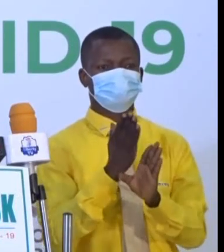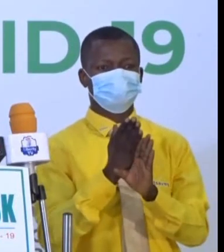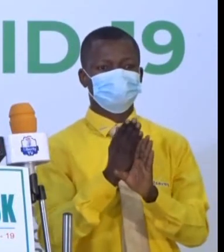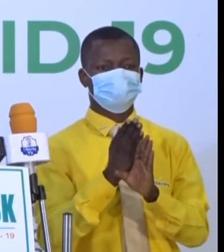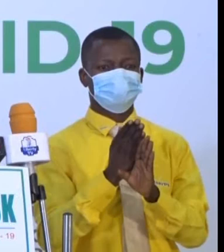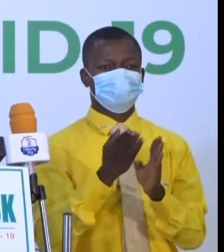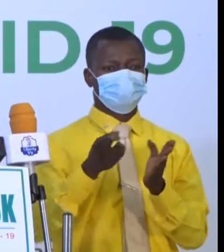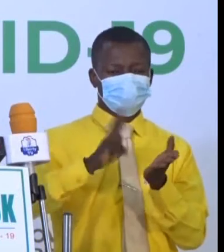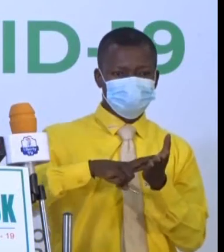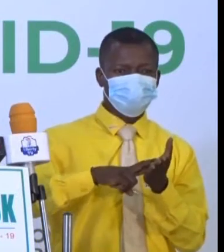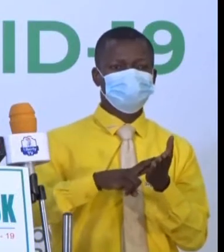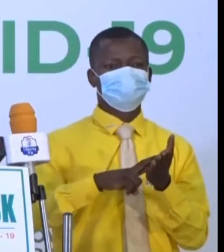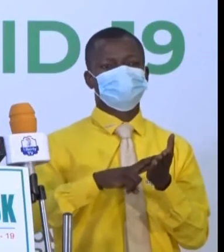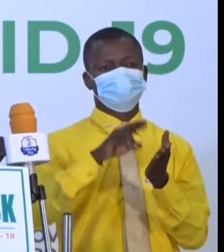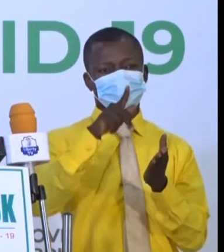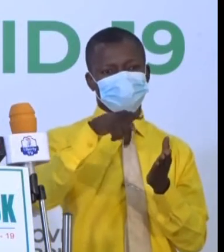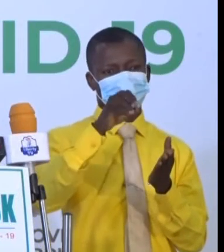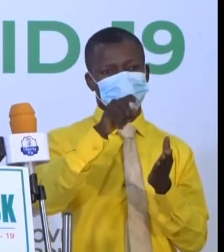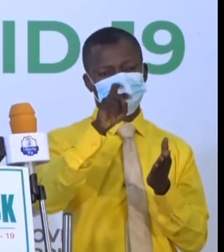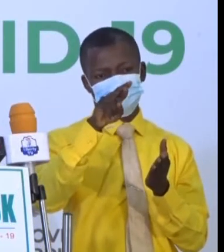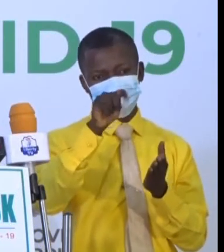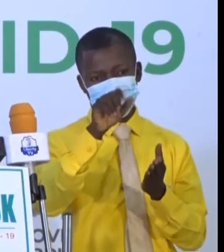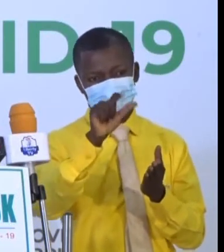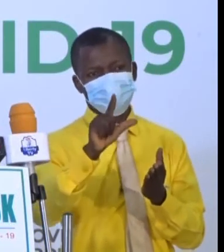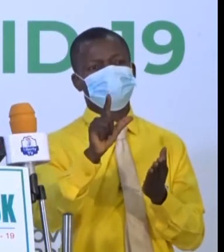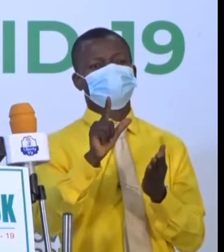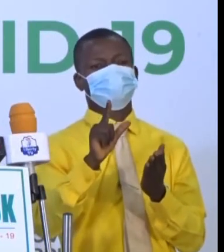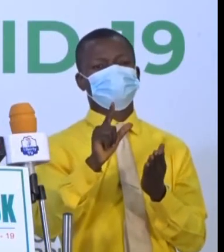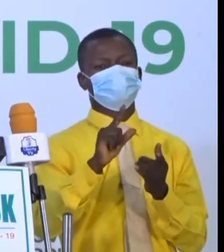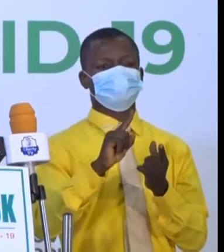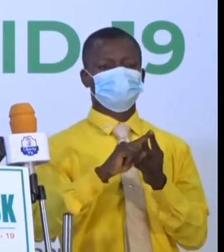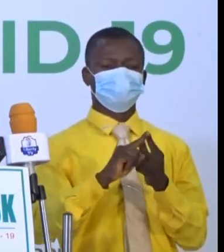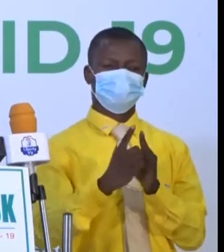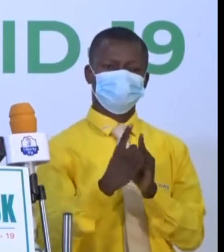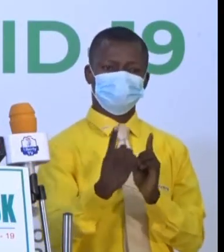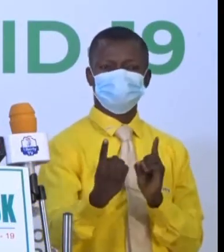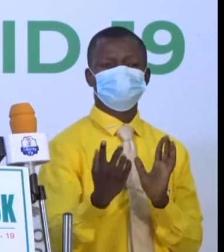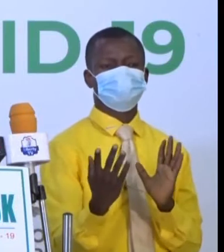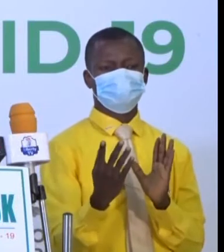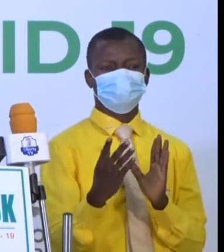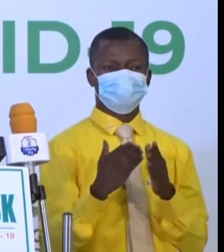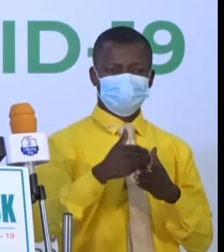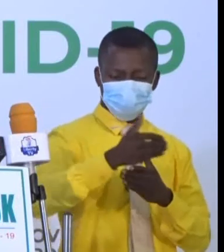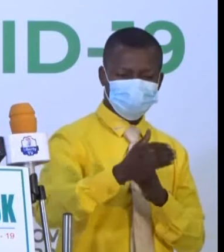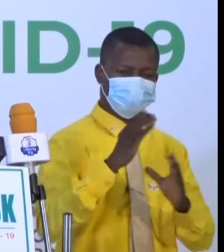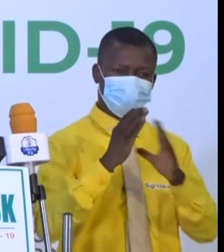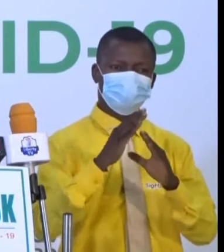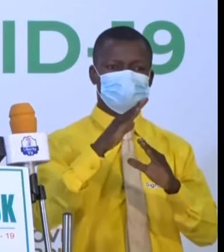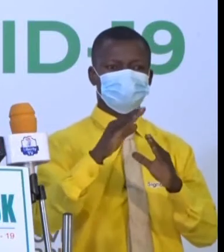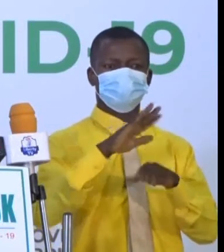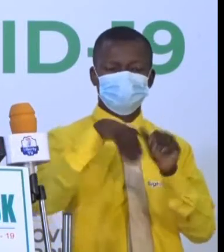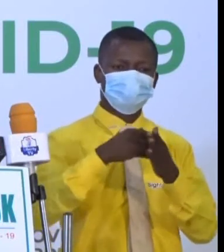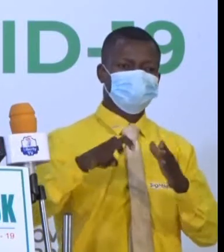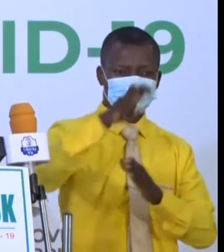portal as part of our risk mitigation measures following the publication of our travel guidelines for